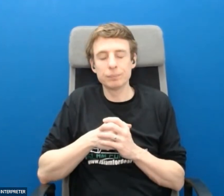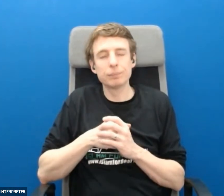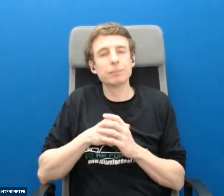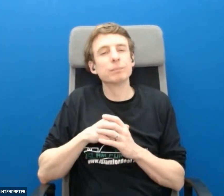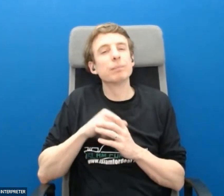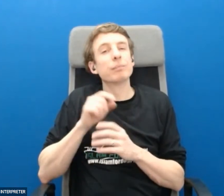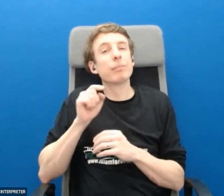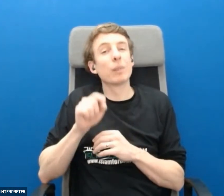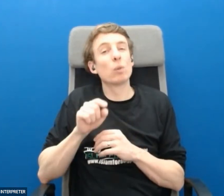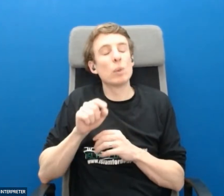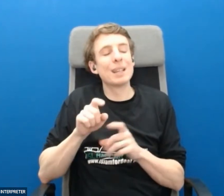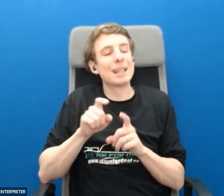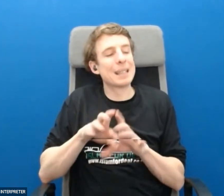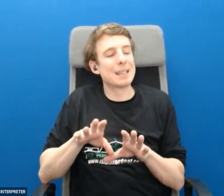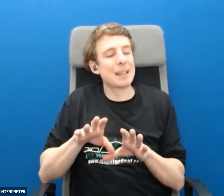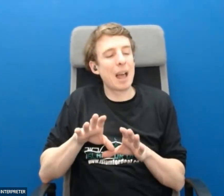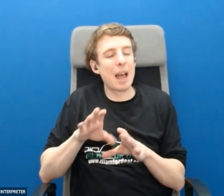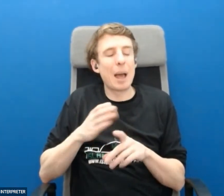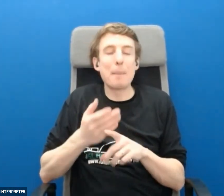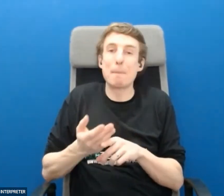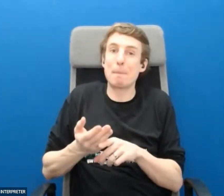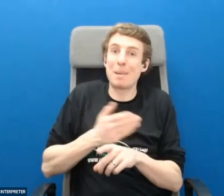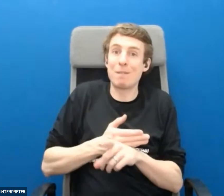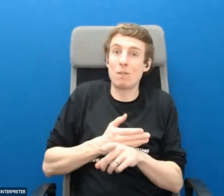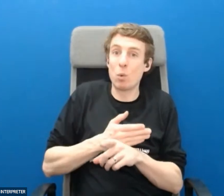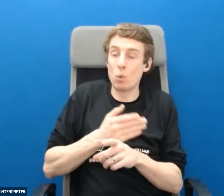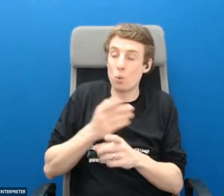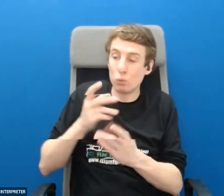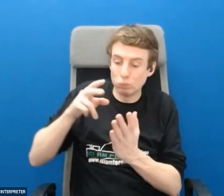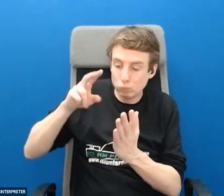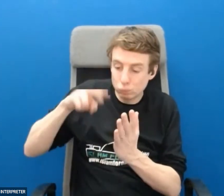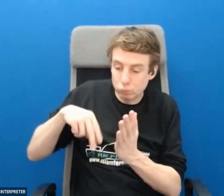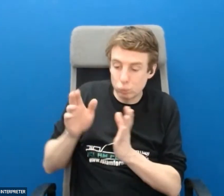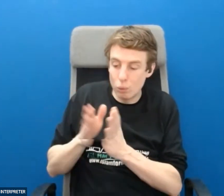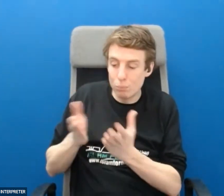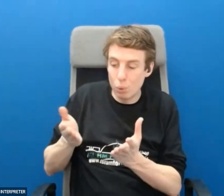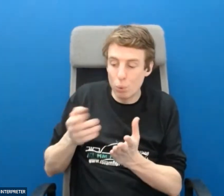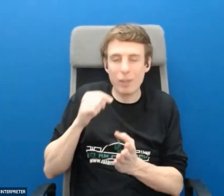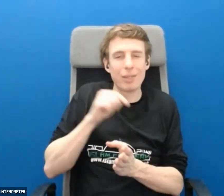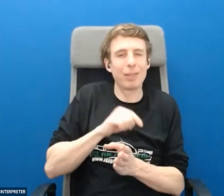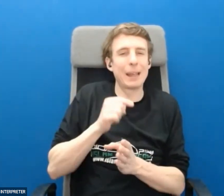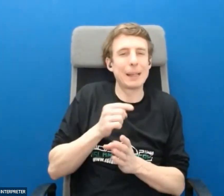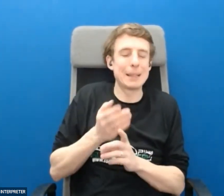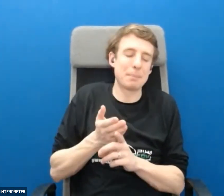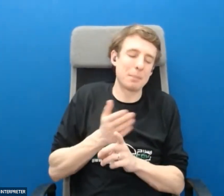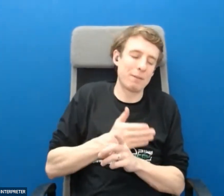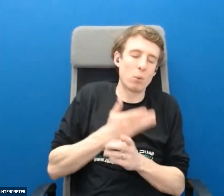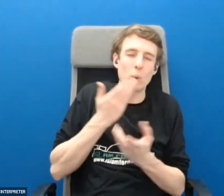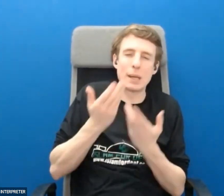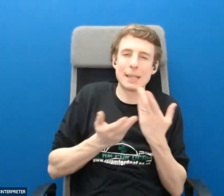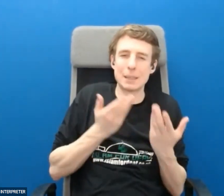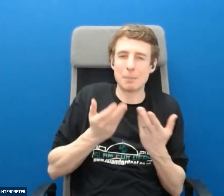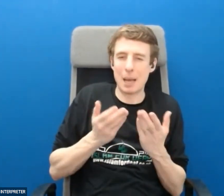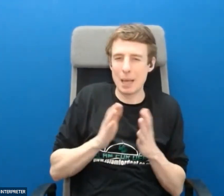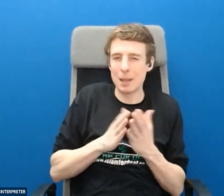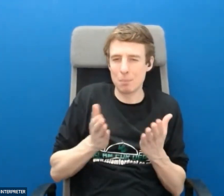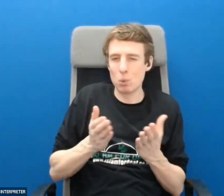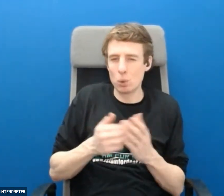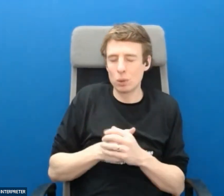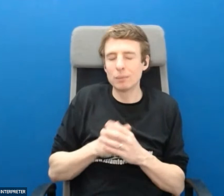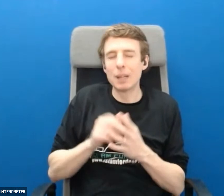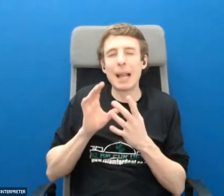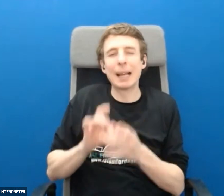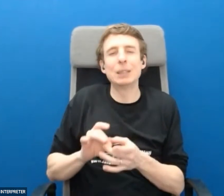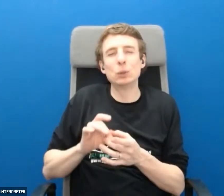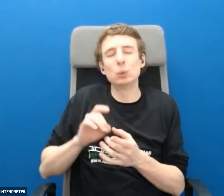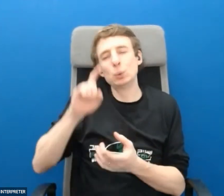printed edition, the explanation of Al-Aqidah al-Wasatiyya, or the belief of the people of Wasit. So